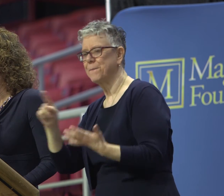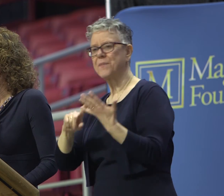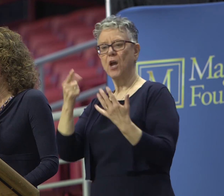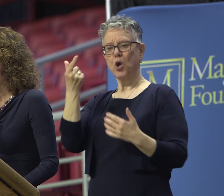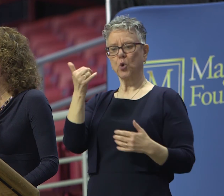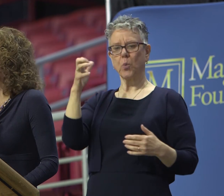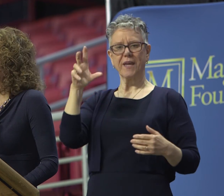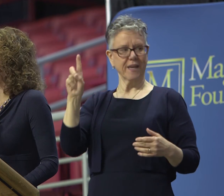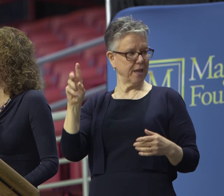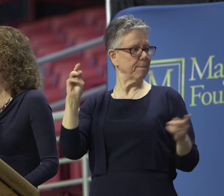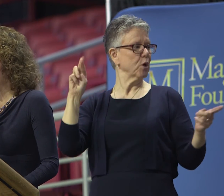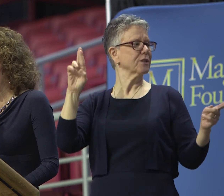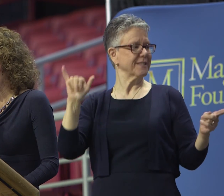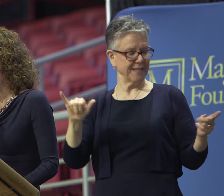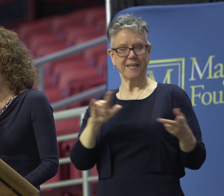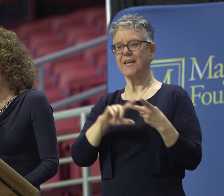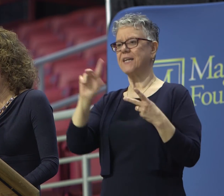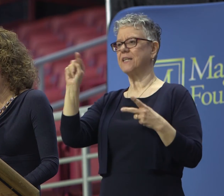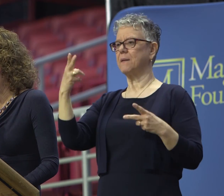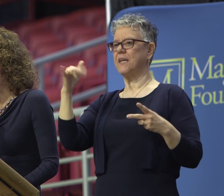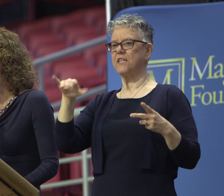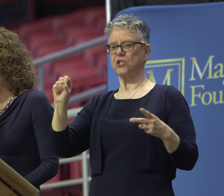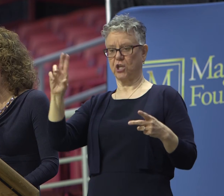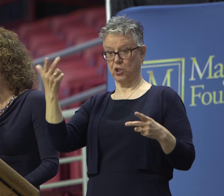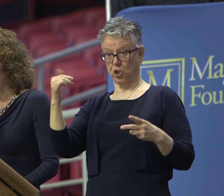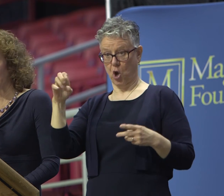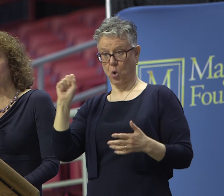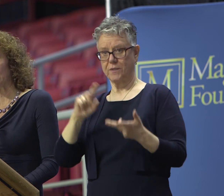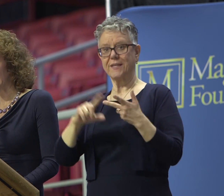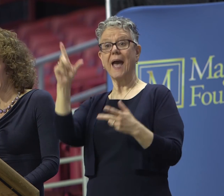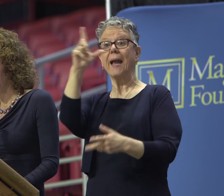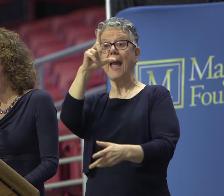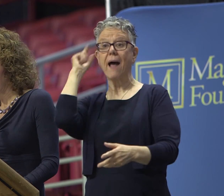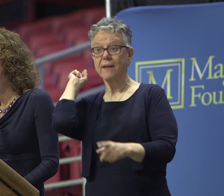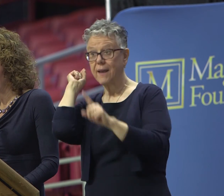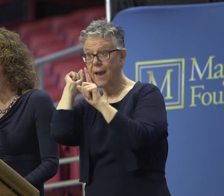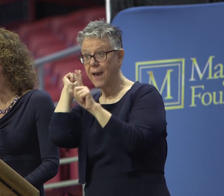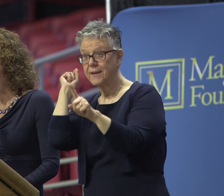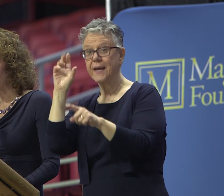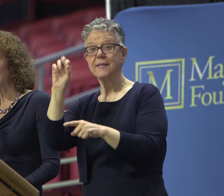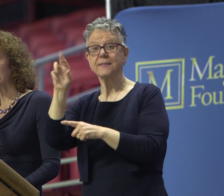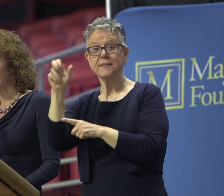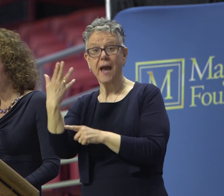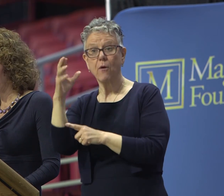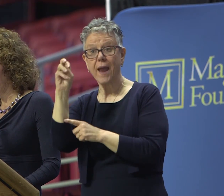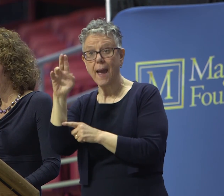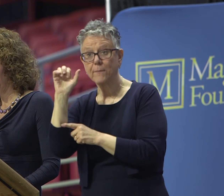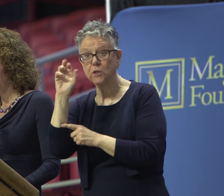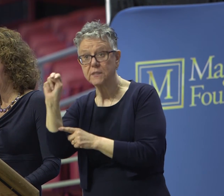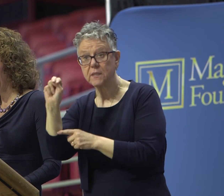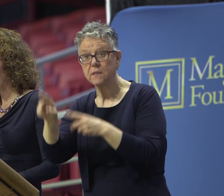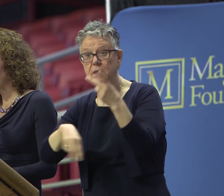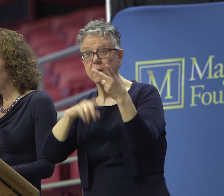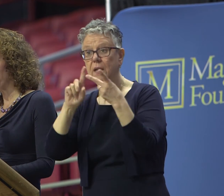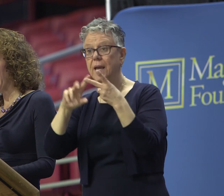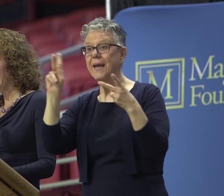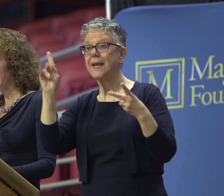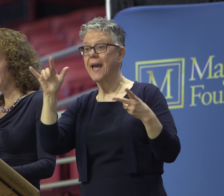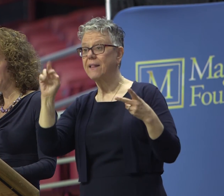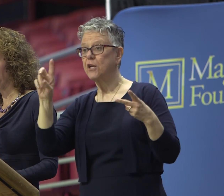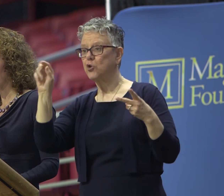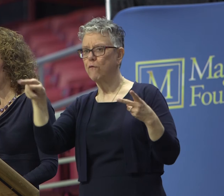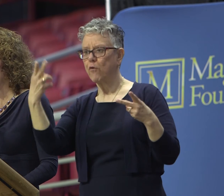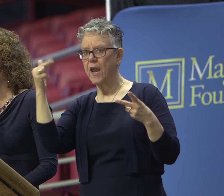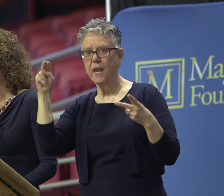Mercy University, Tanisha Jones. Gallaudet University, Sarah Emerson, Kayla